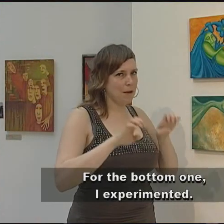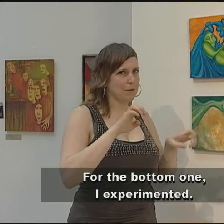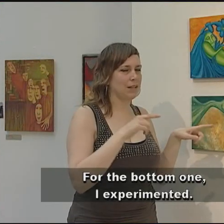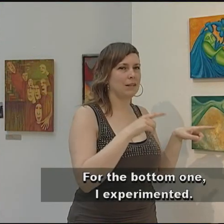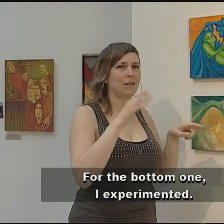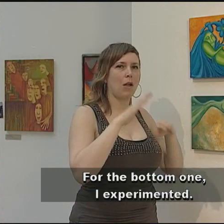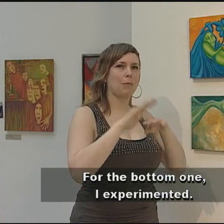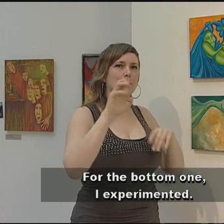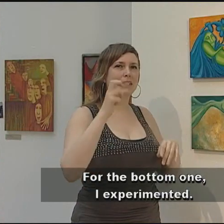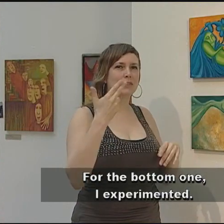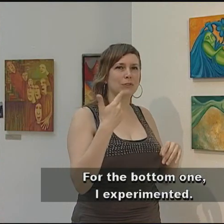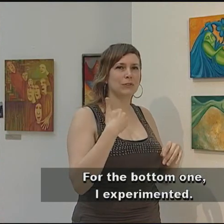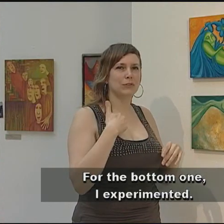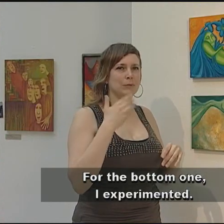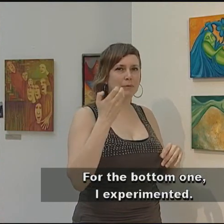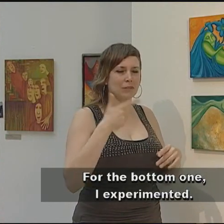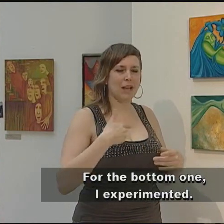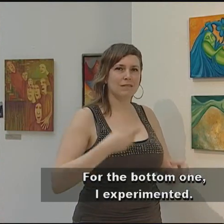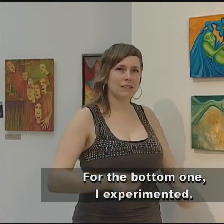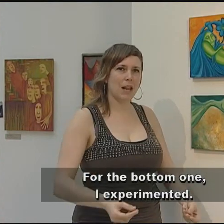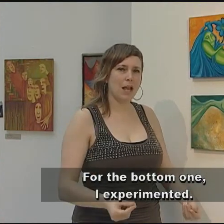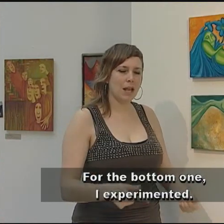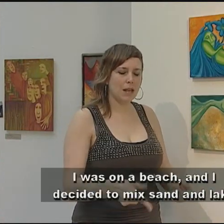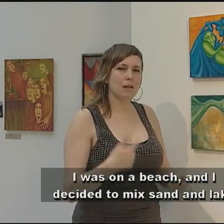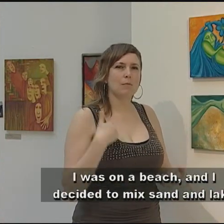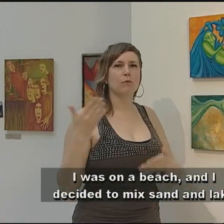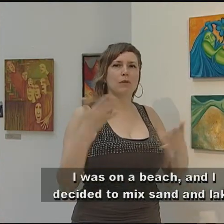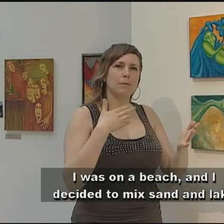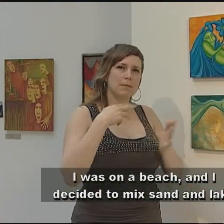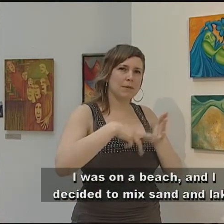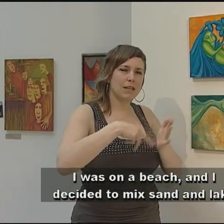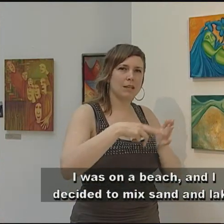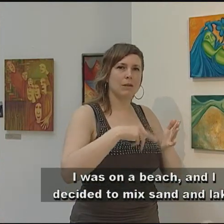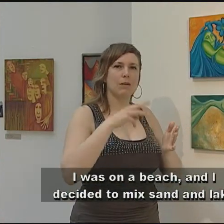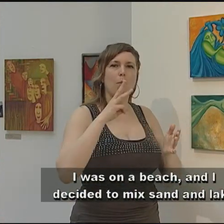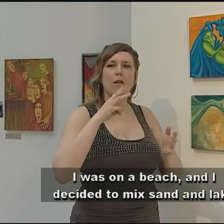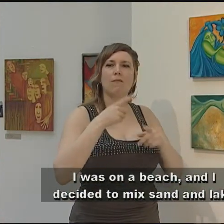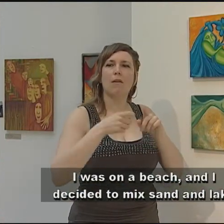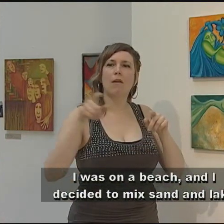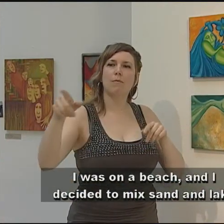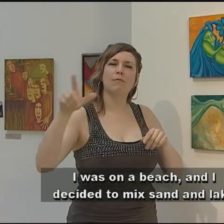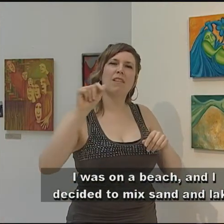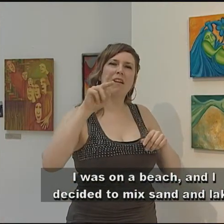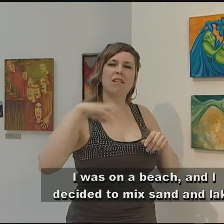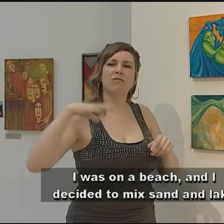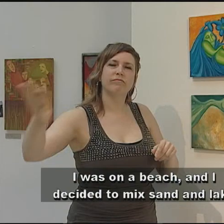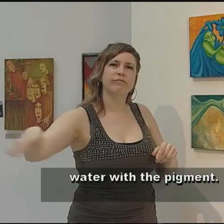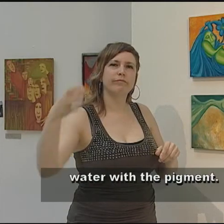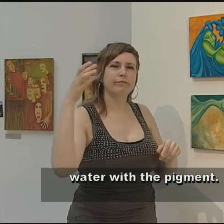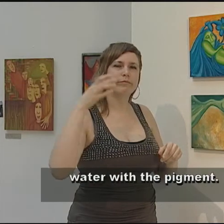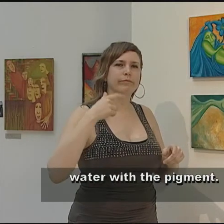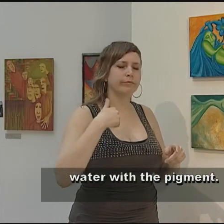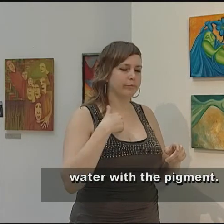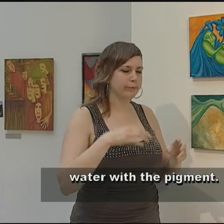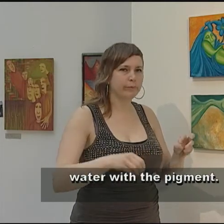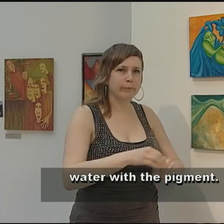For the bottom one, I experimented. I was on a beach and I decided to mix sand and lake water with the